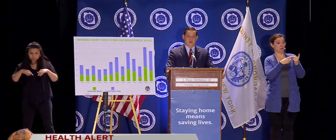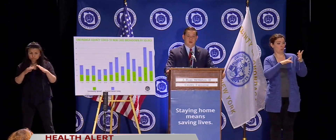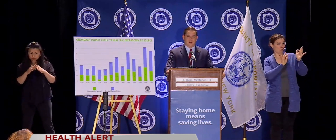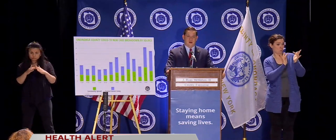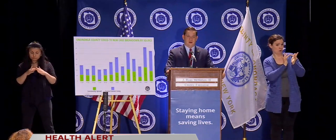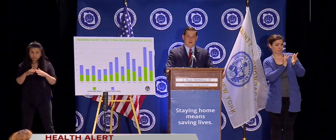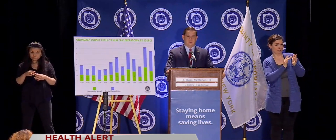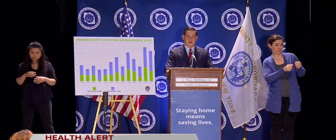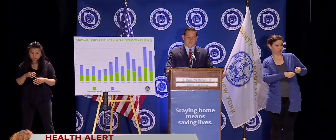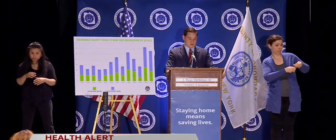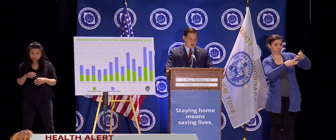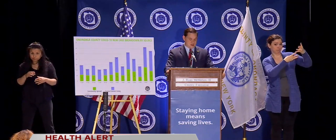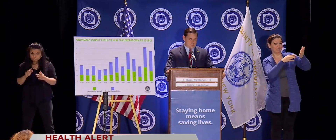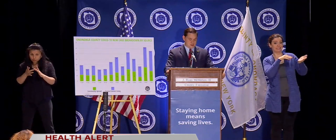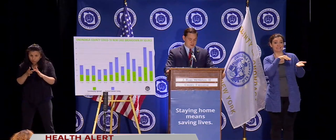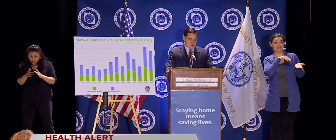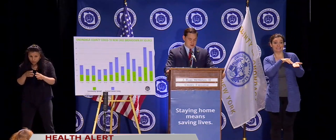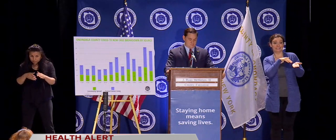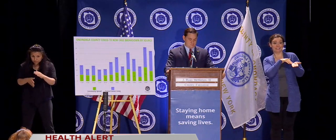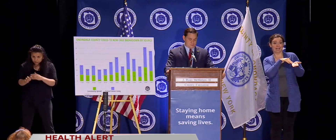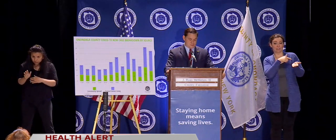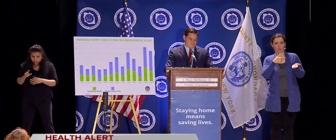conversations. And again,